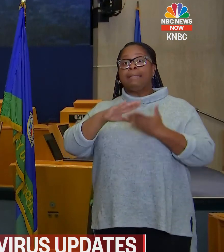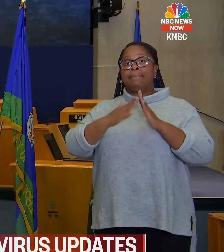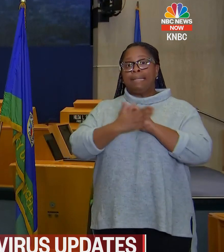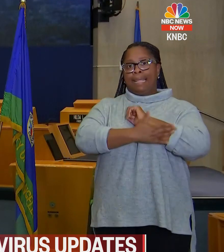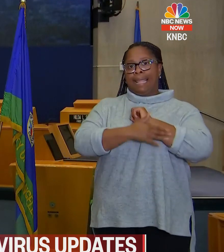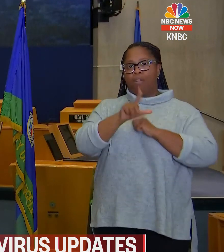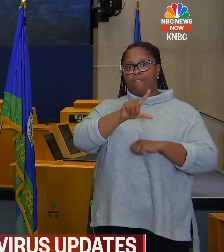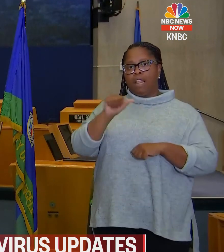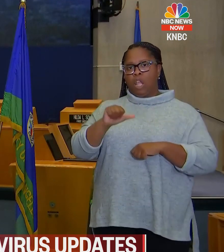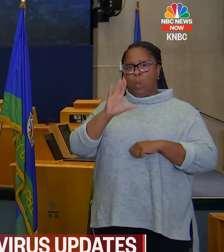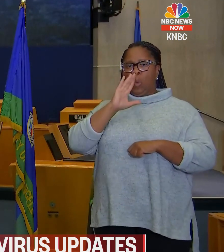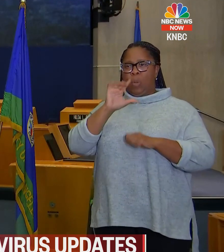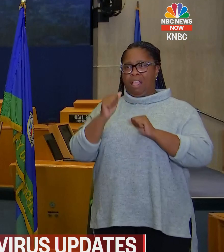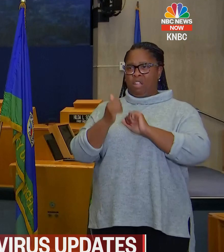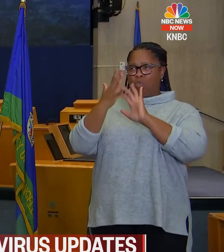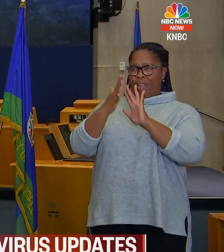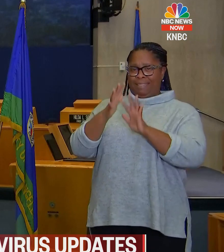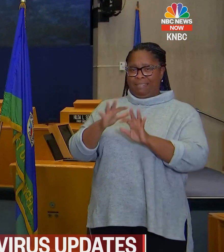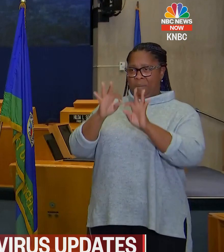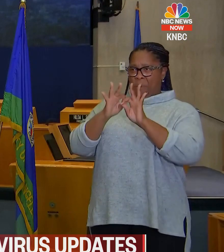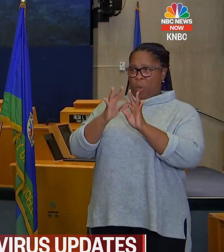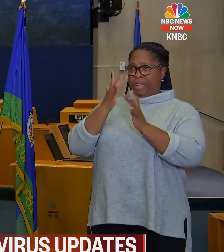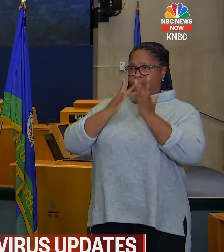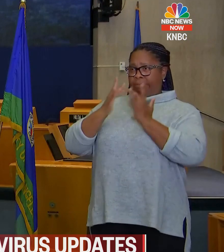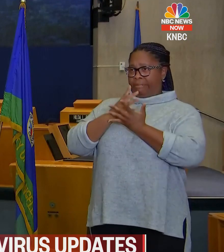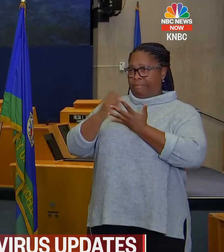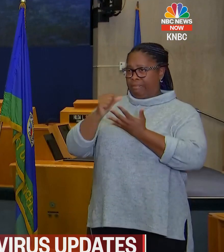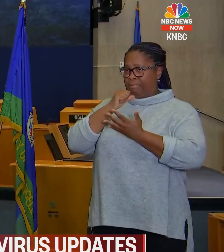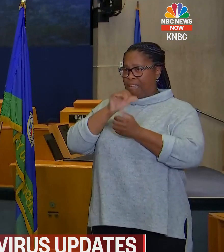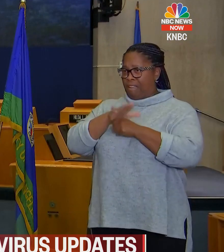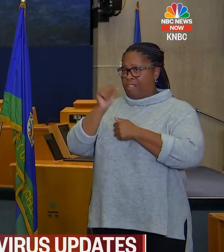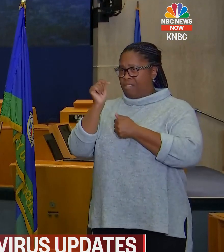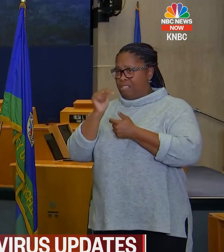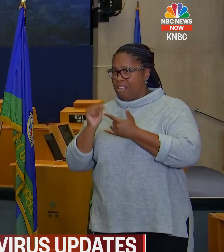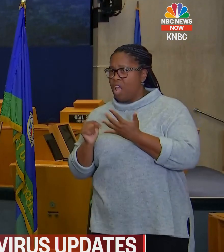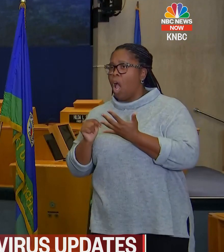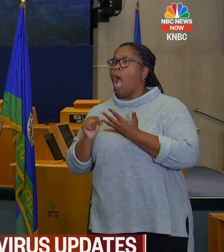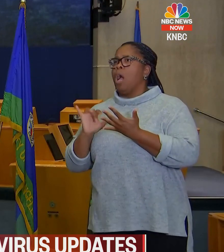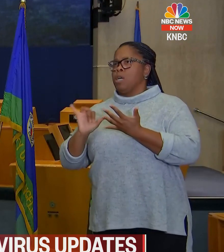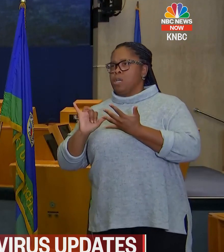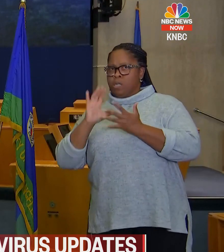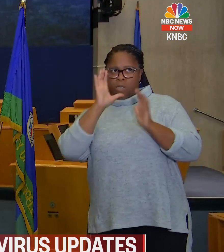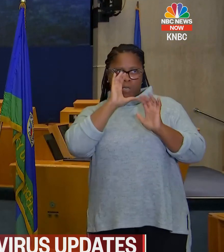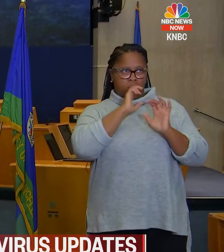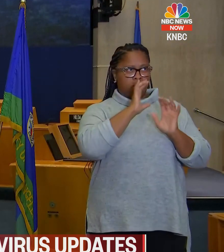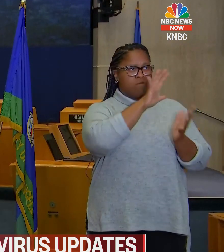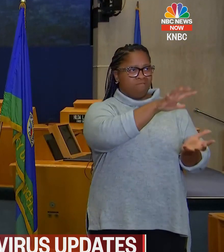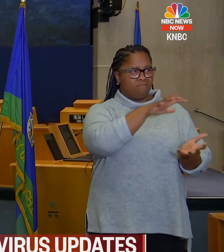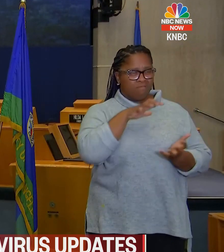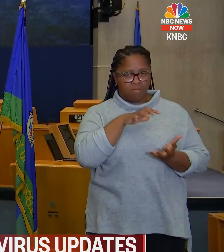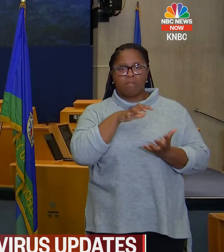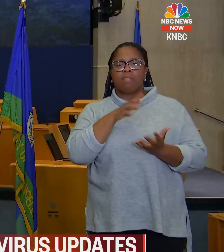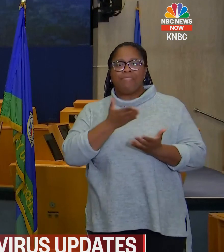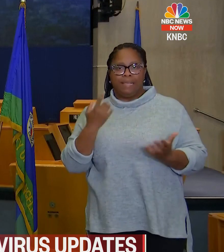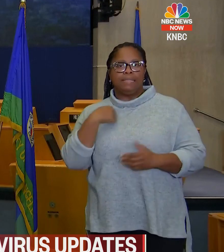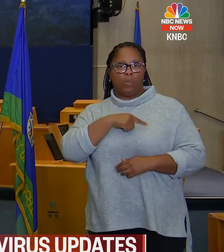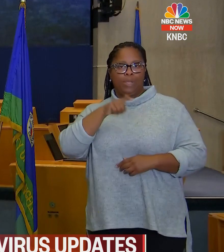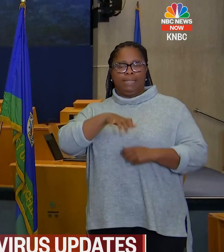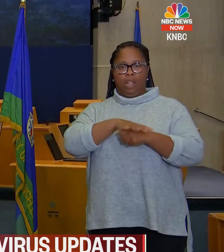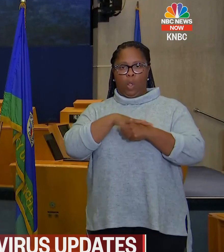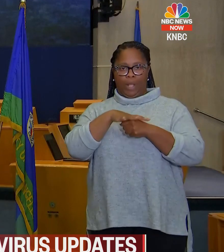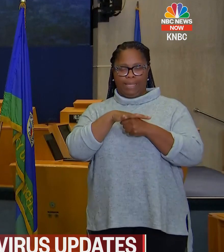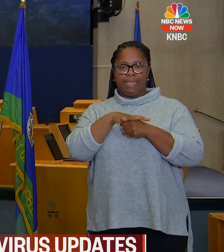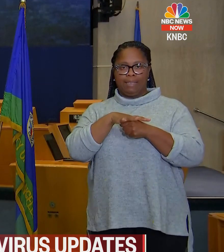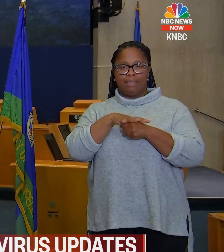critical shortages and to source and acquire the materials we need locally. Council